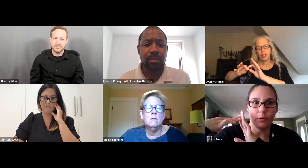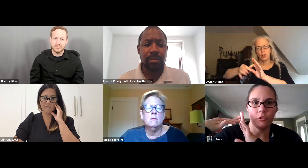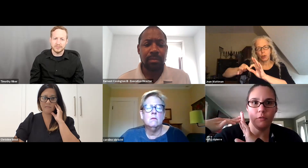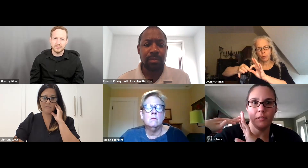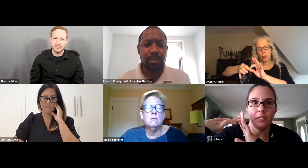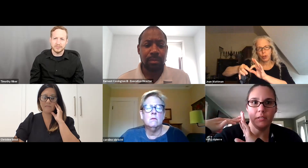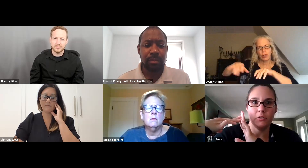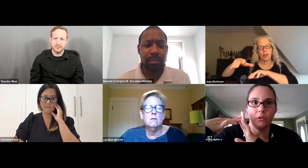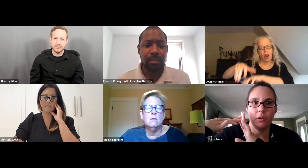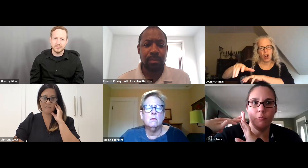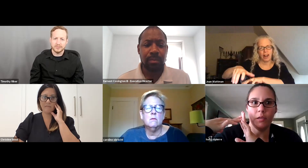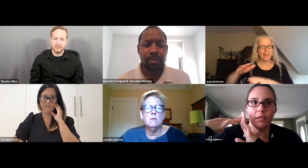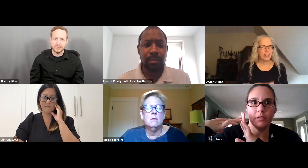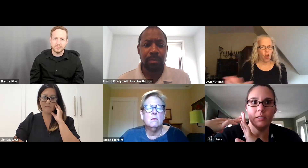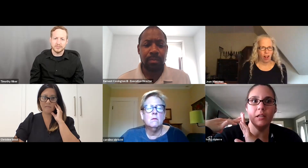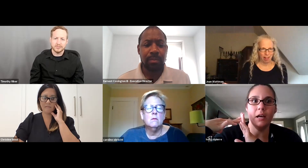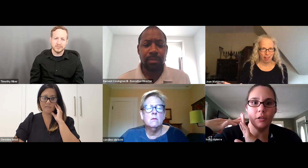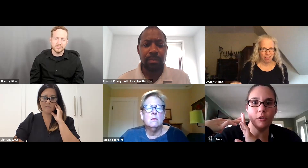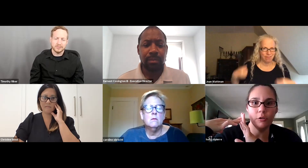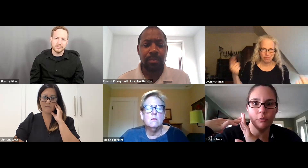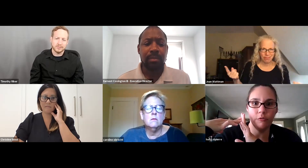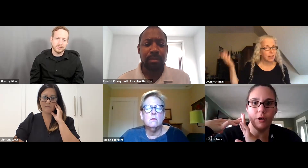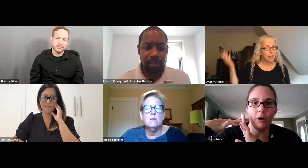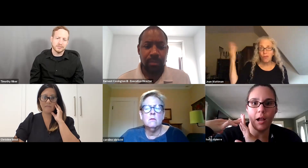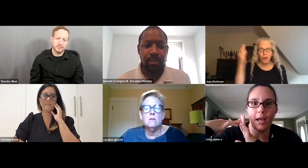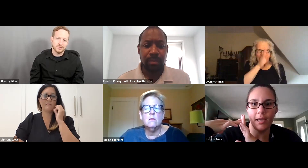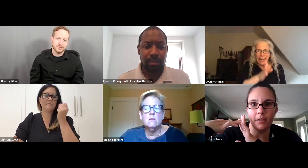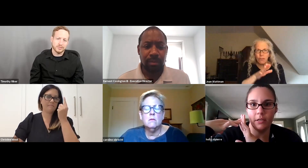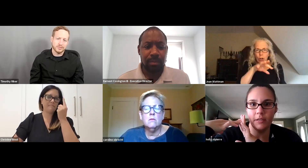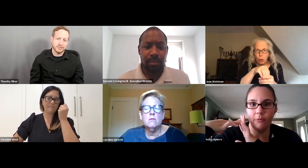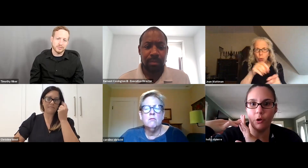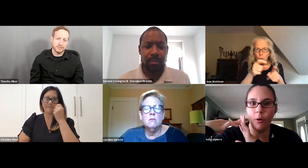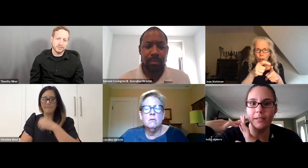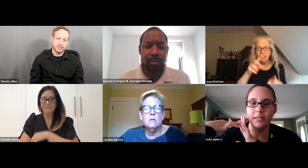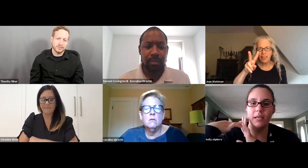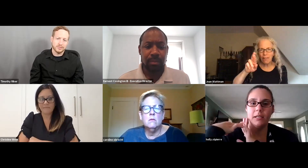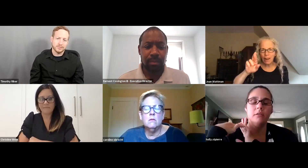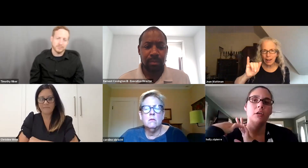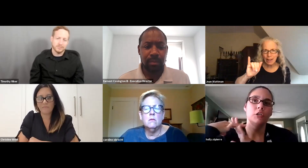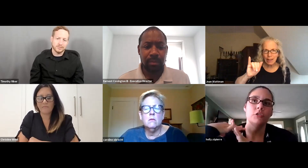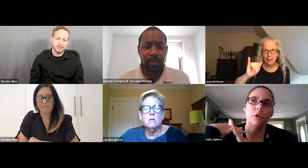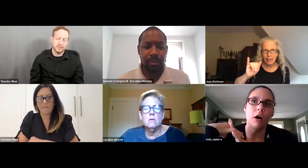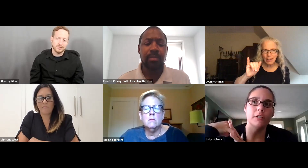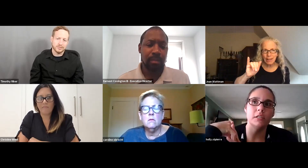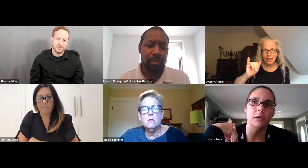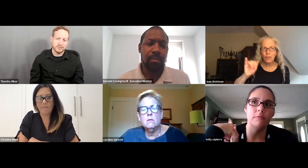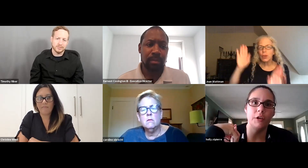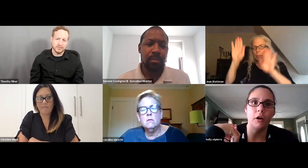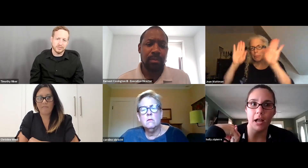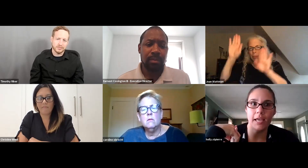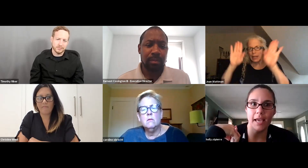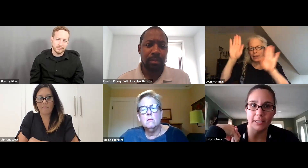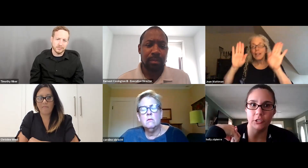sign language services. We did not include VRI in that request. And so there are